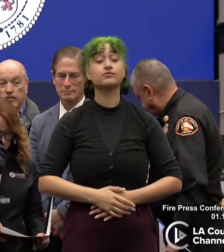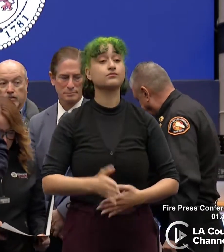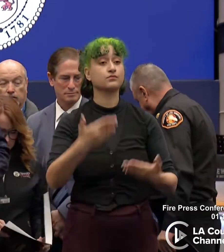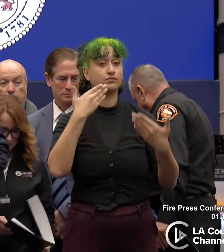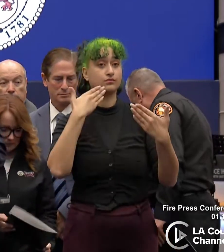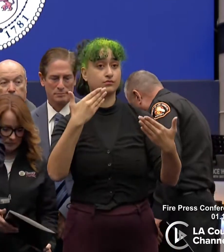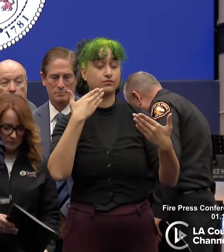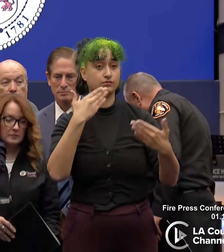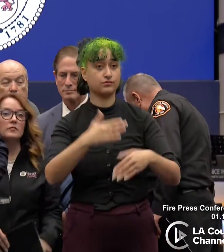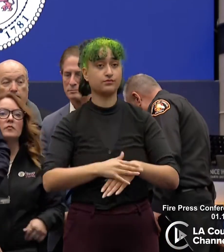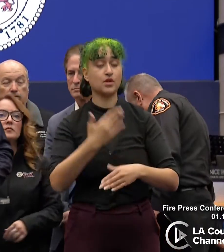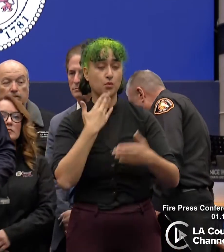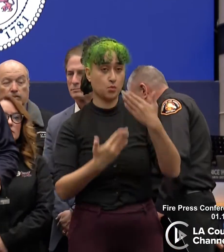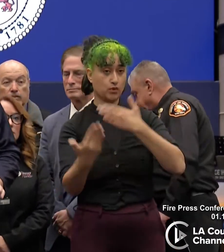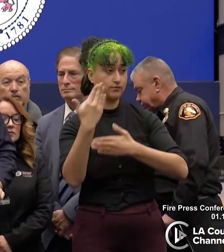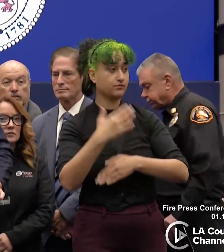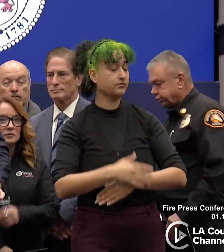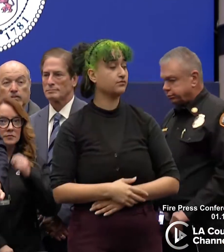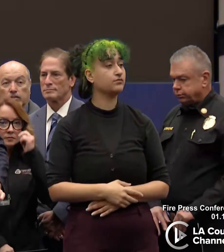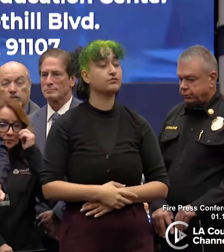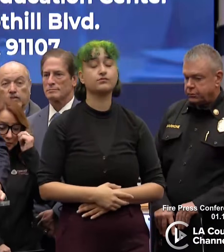Thank you, and good morning.